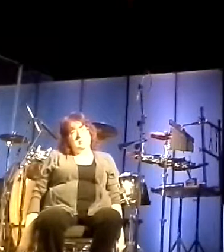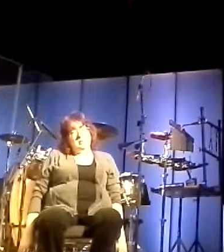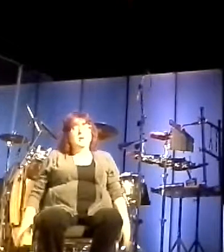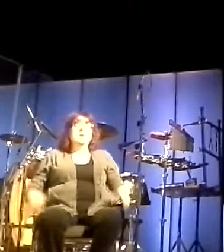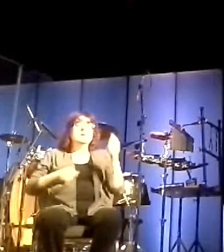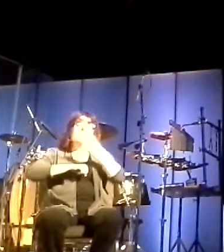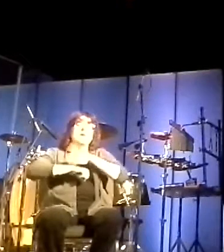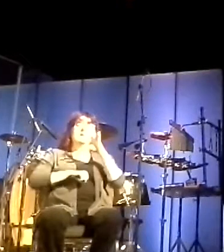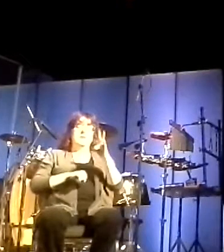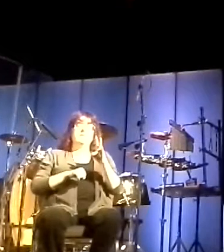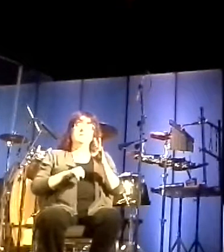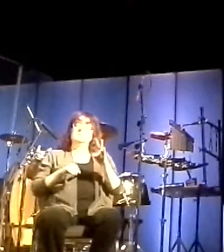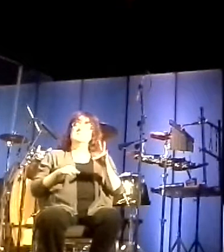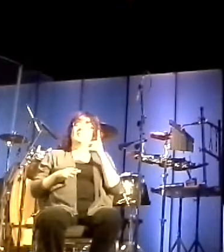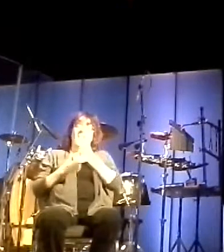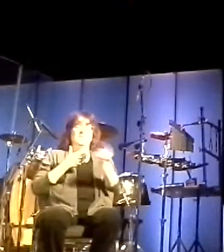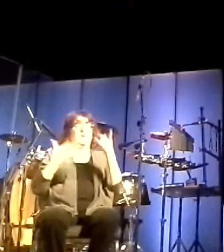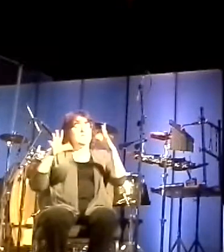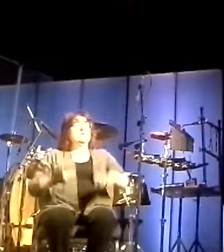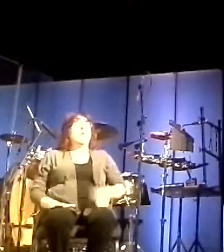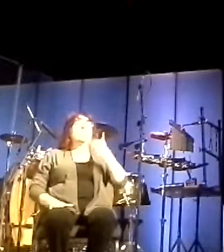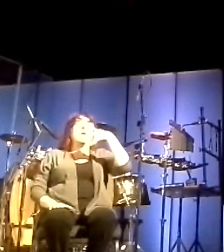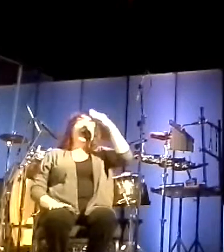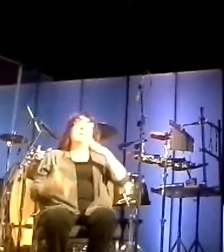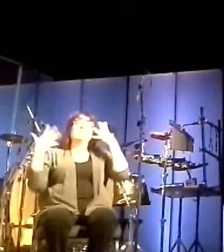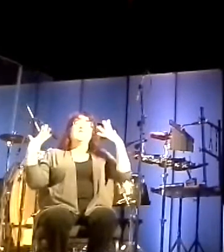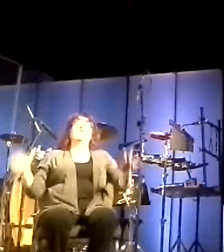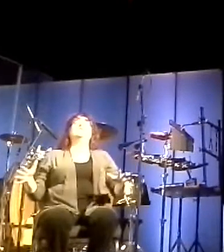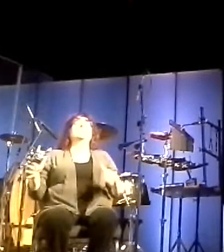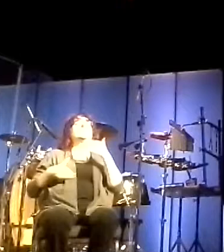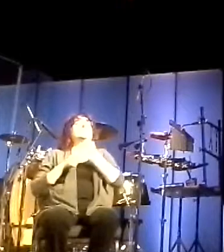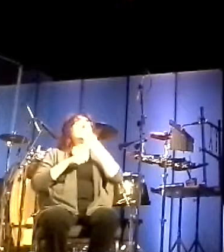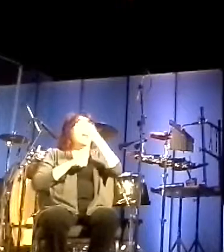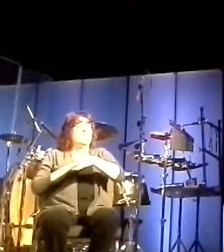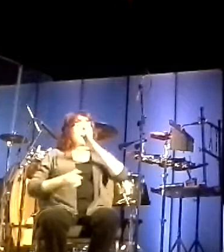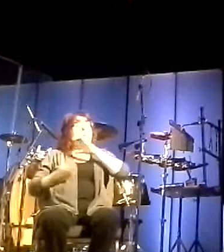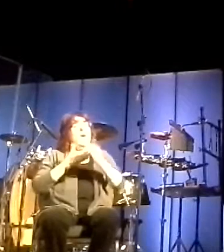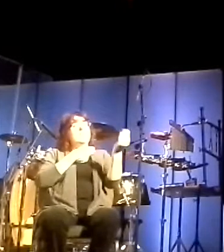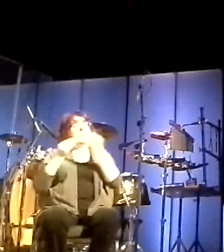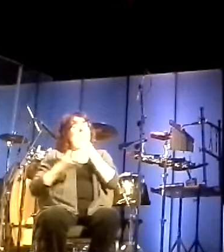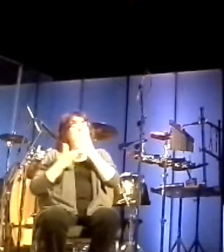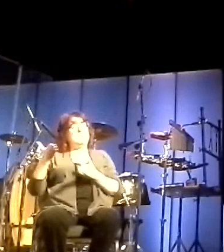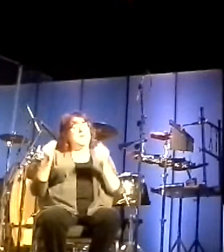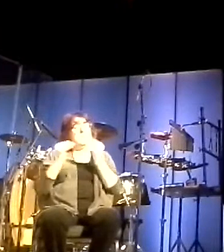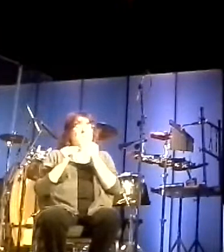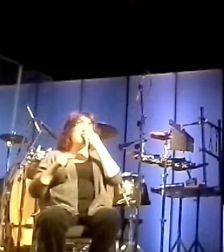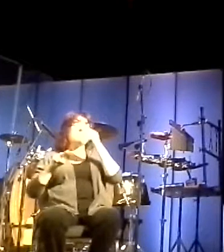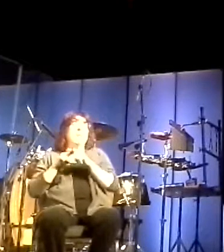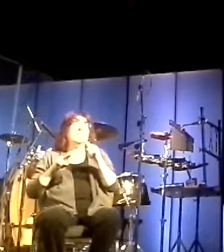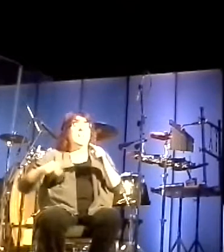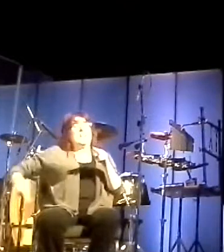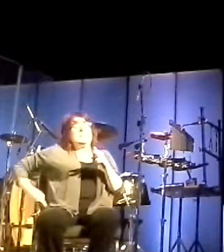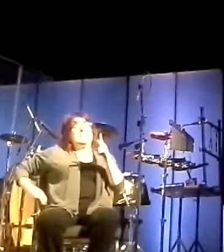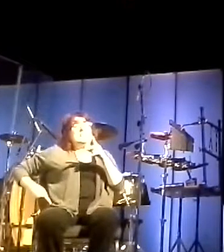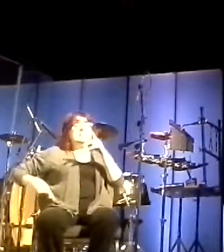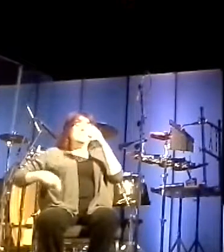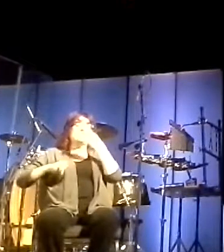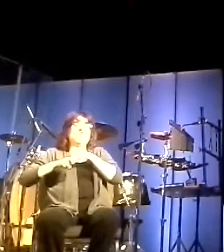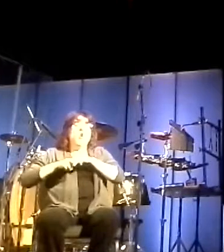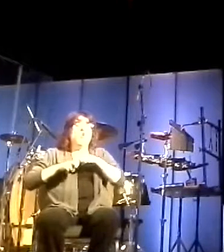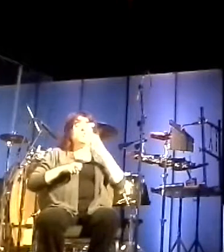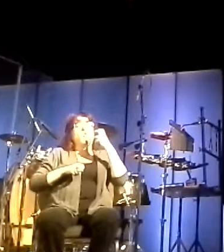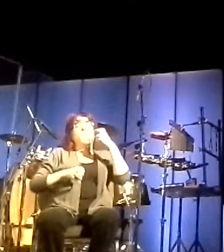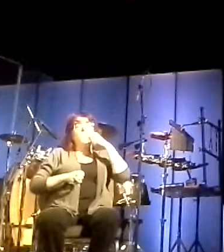Day 7. Well, that's the week. Thank God it's over. Maybe next year my wife will give me something just a little more fun, like a kidney stone or a root